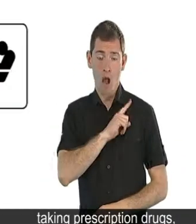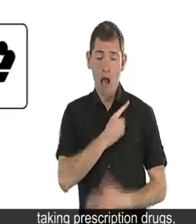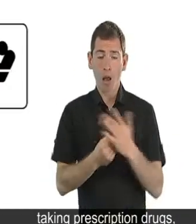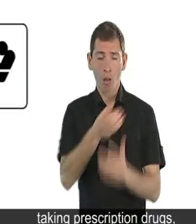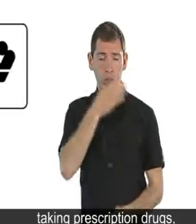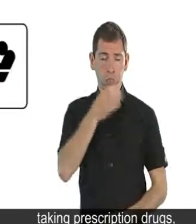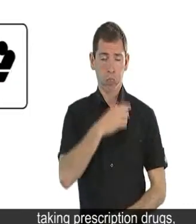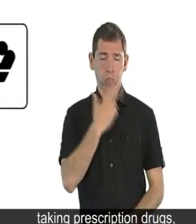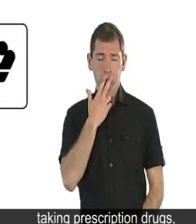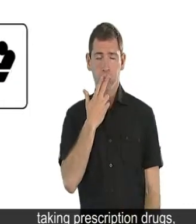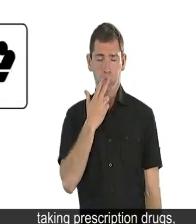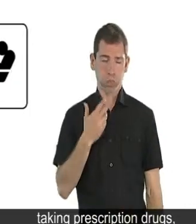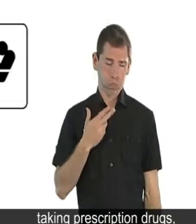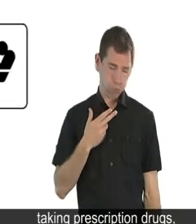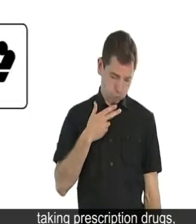asleep and set fire to the furniture.